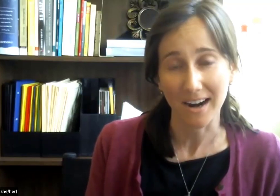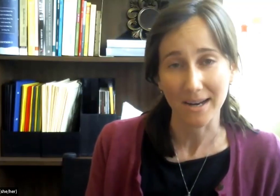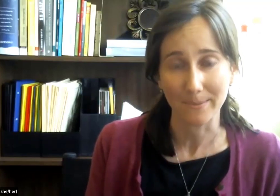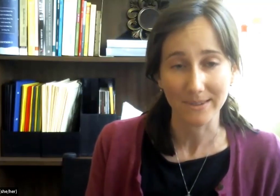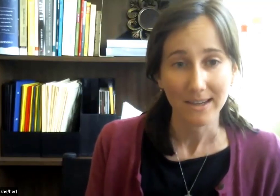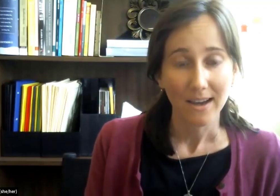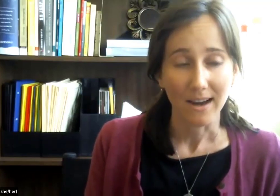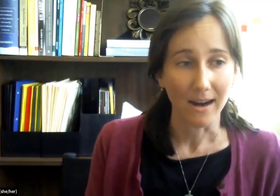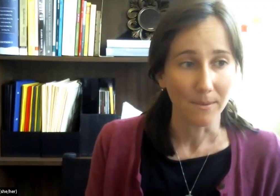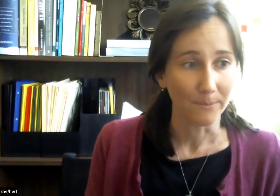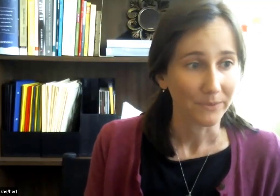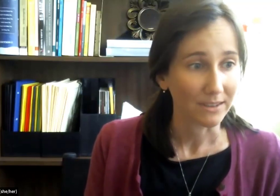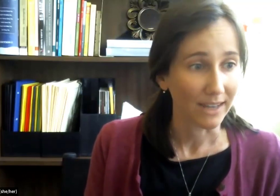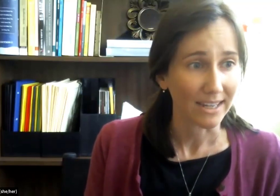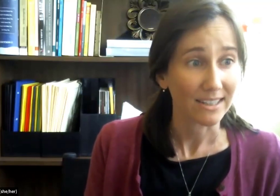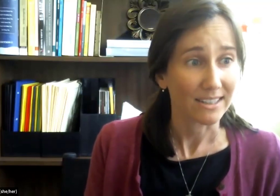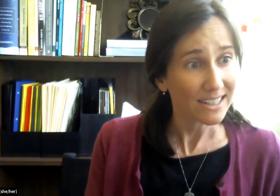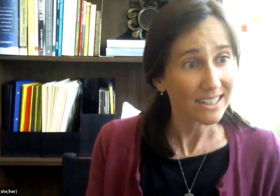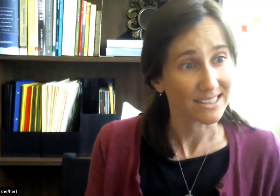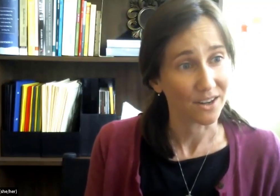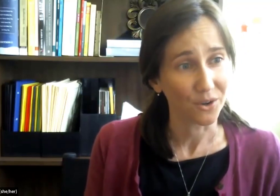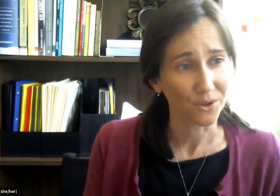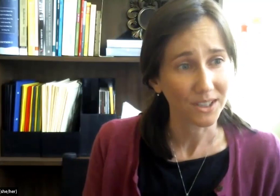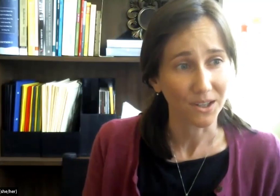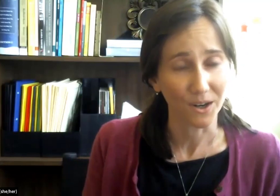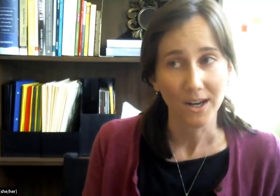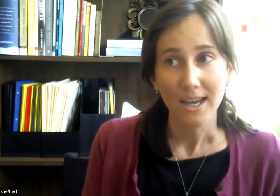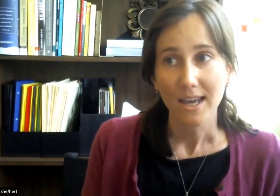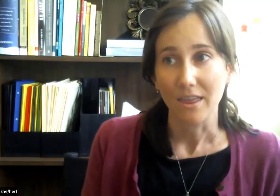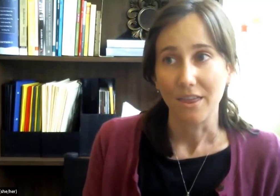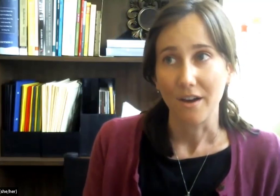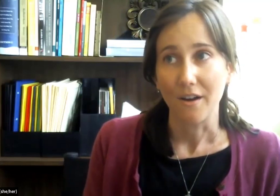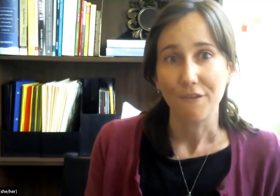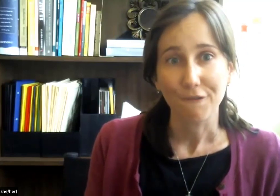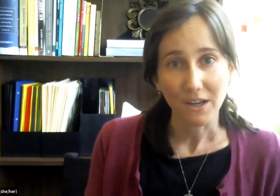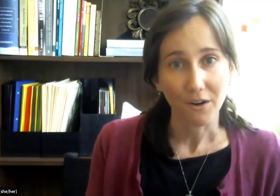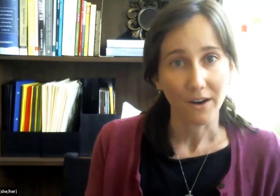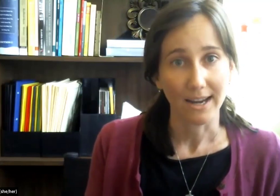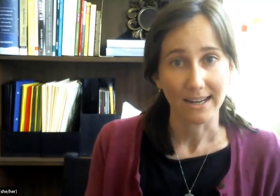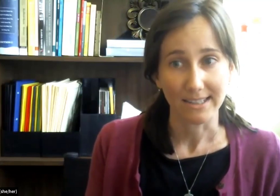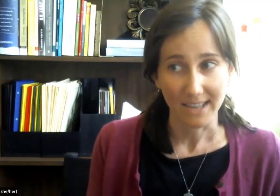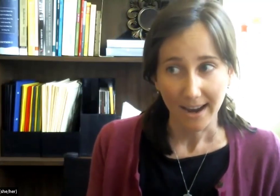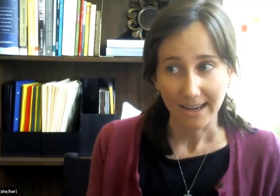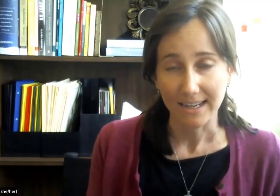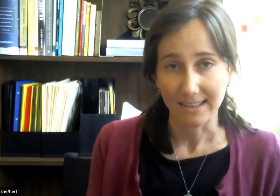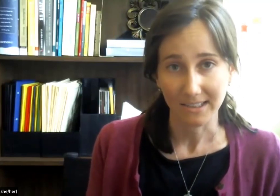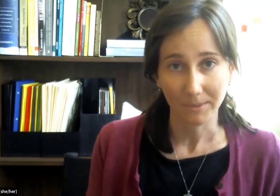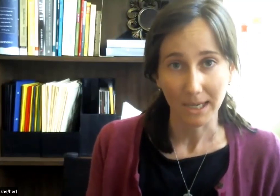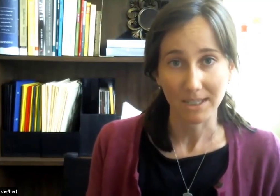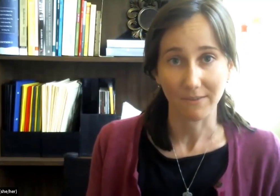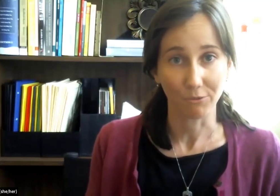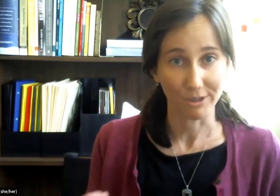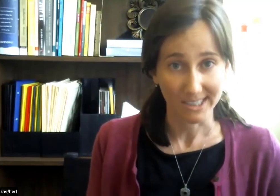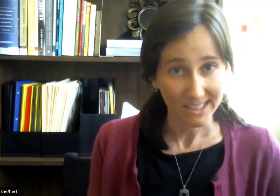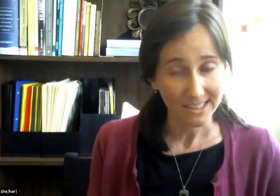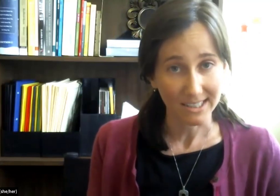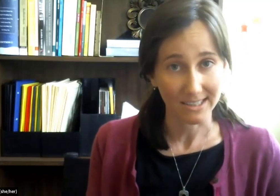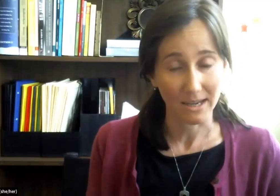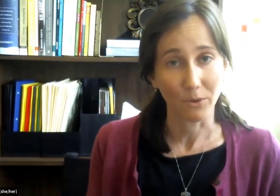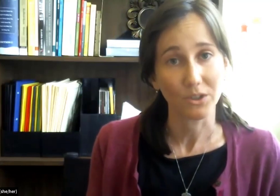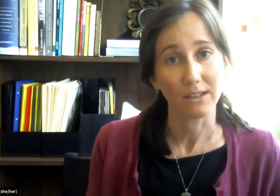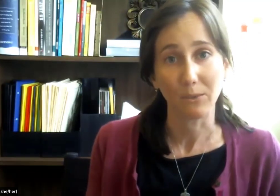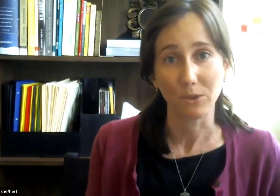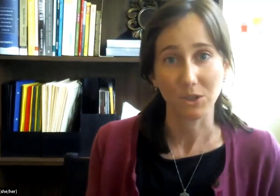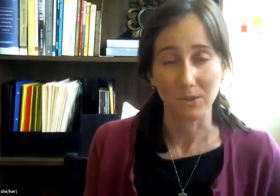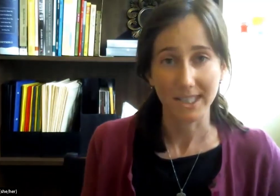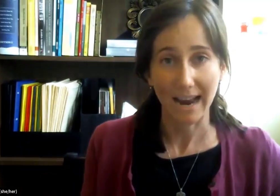many times, like Yinka said earlier, the fear and anxiety and sometimes even resistance